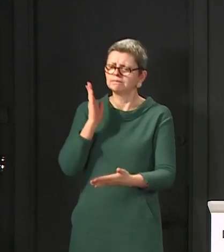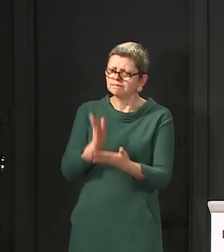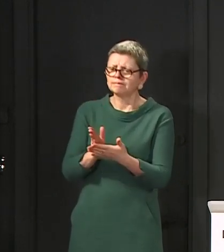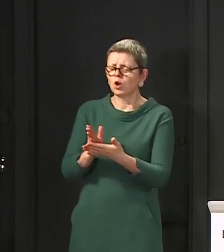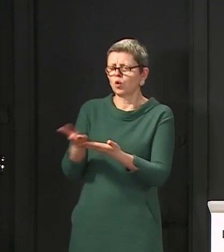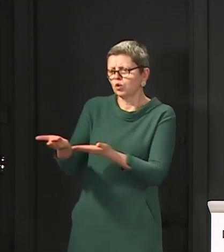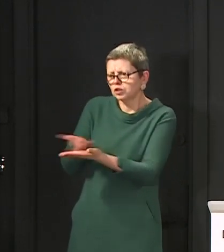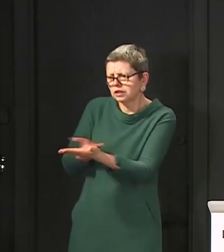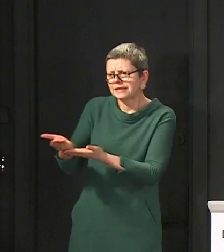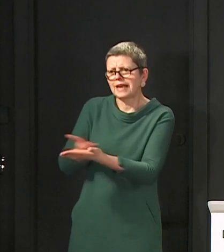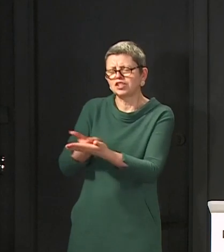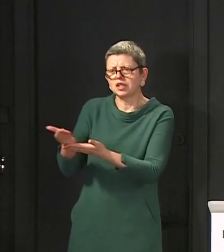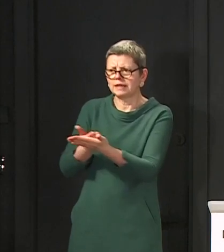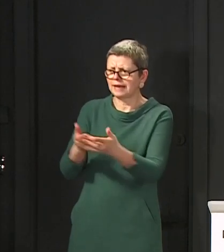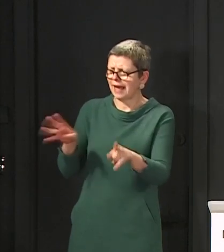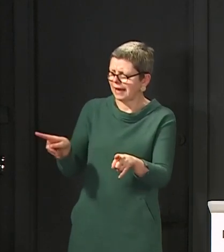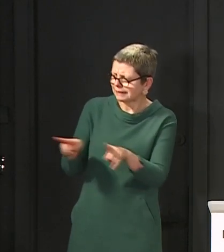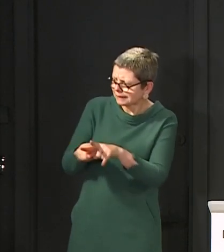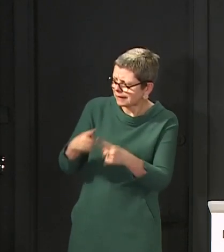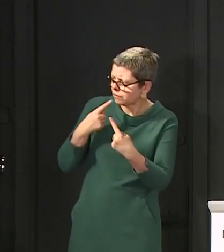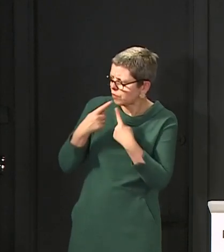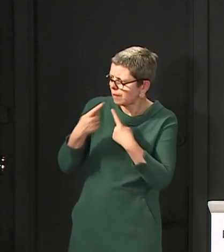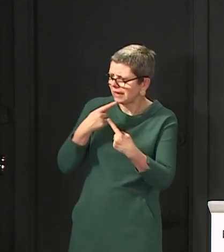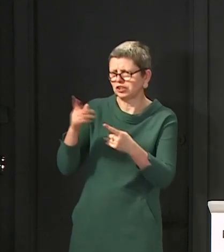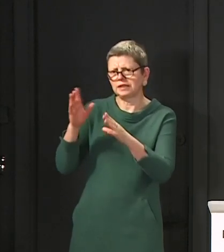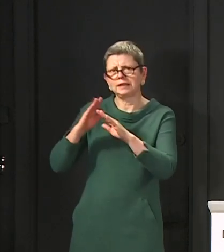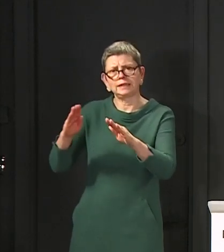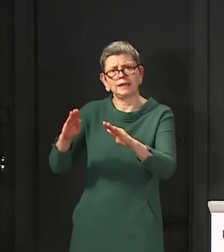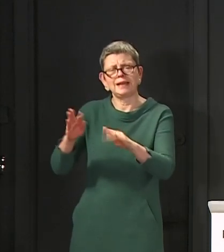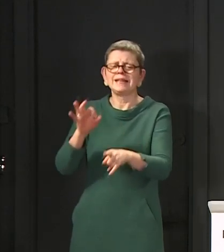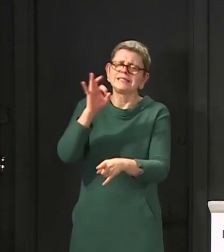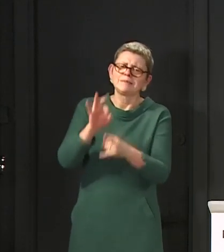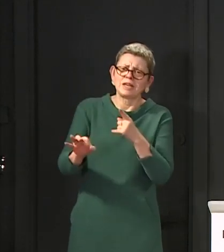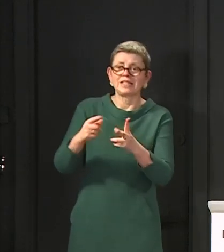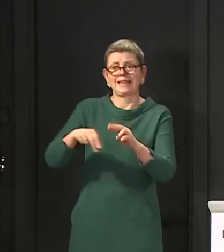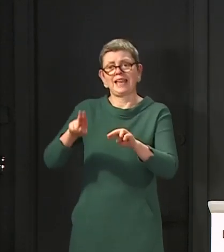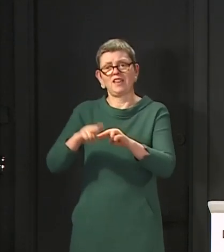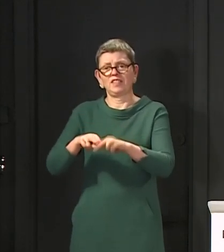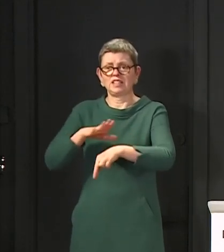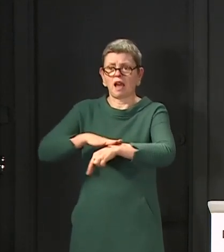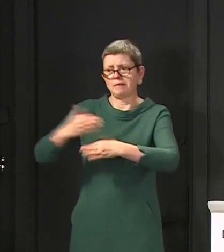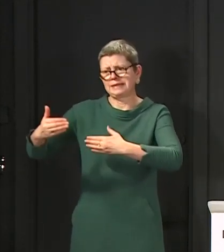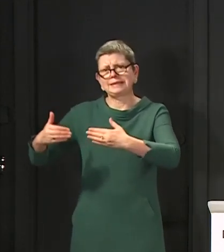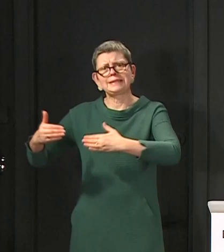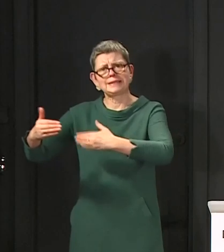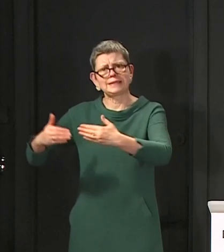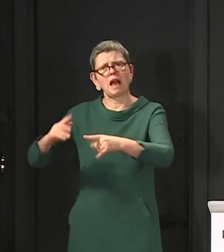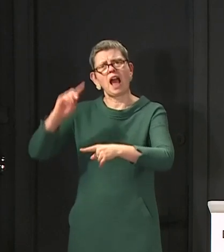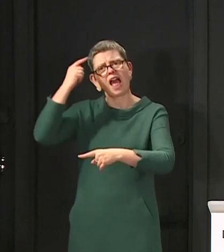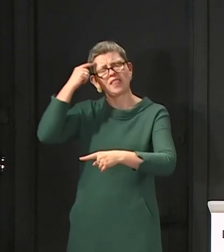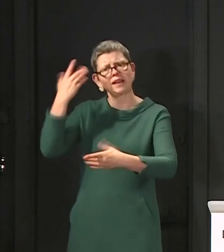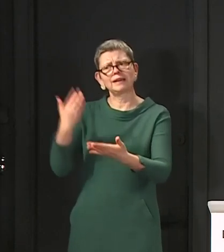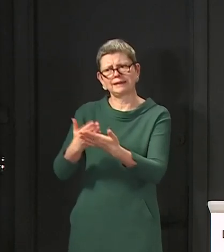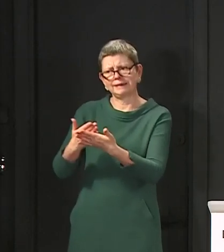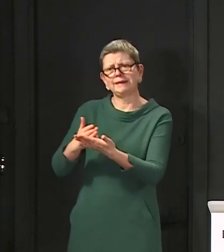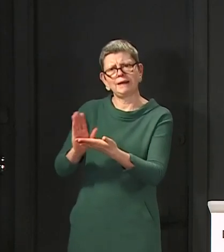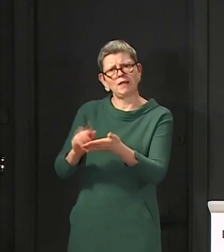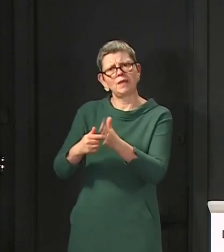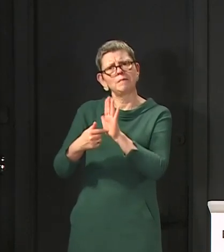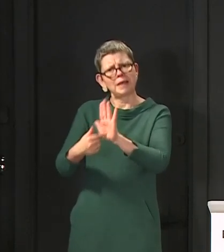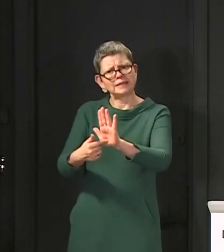messages, even perhaps especially when the evidence is putting us on slightly different timelines, remains really